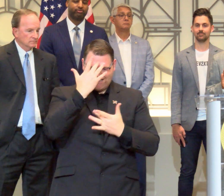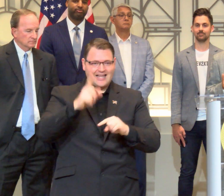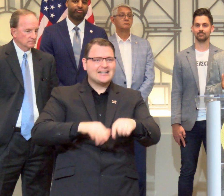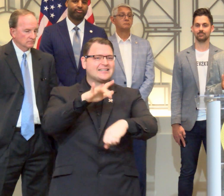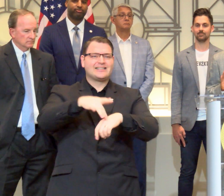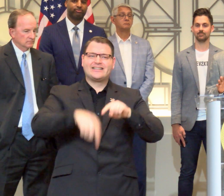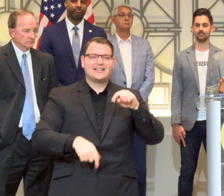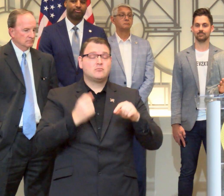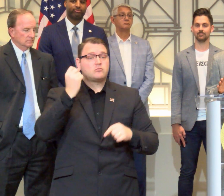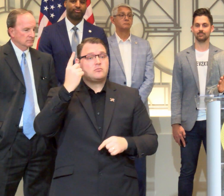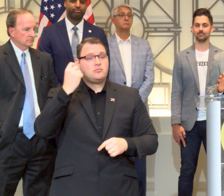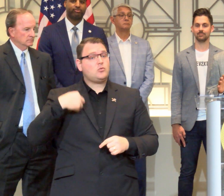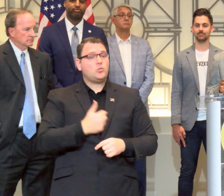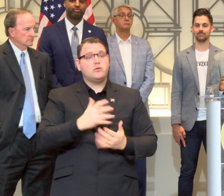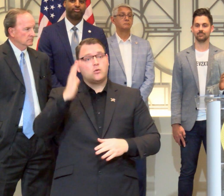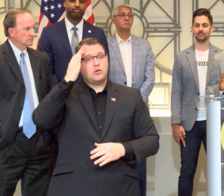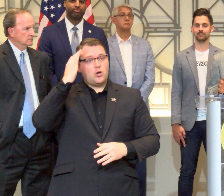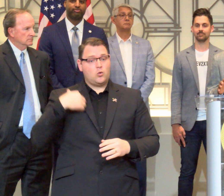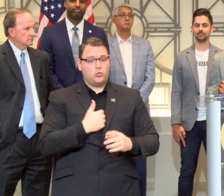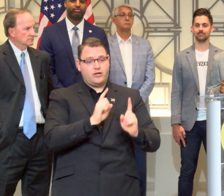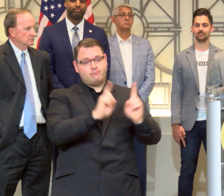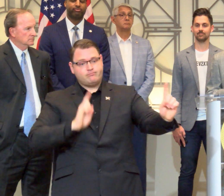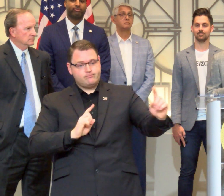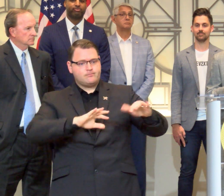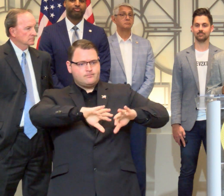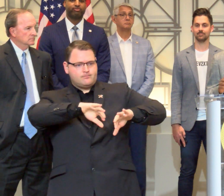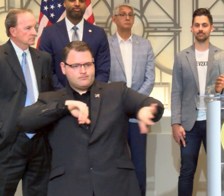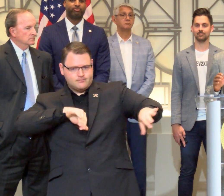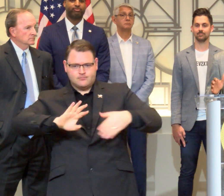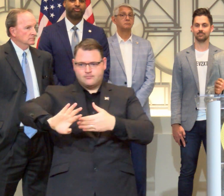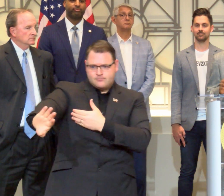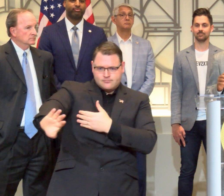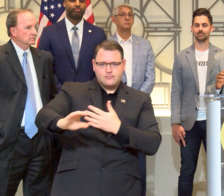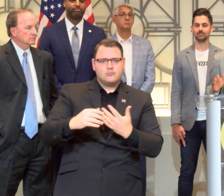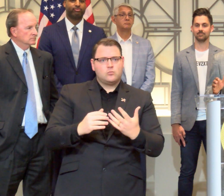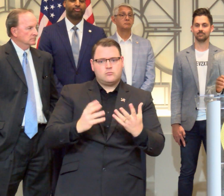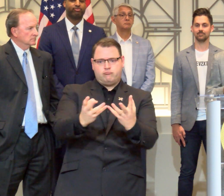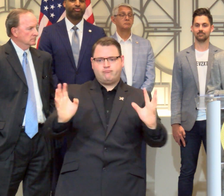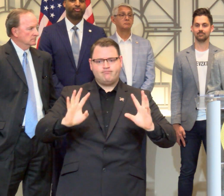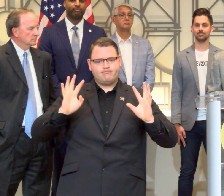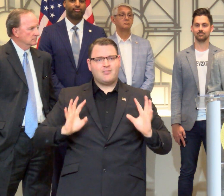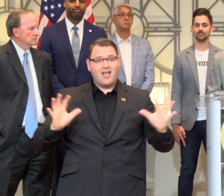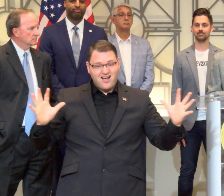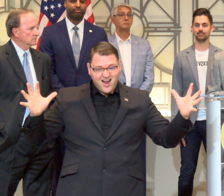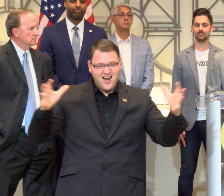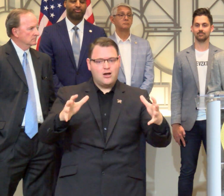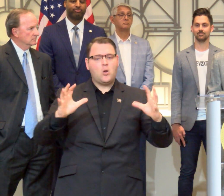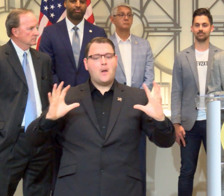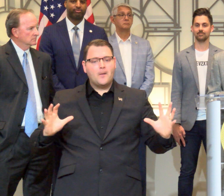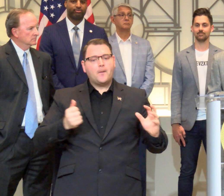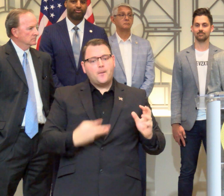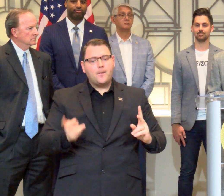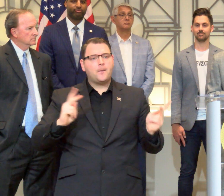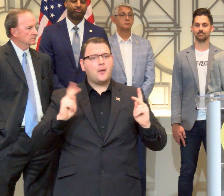when we engage in social distancing, spacing, avoid large groups and crowds, we're able to slow